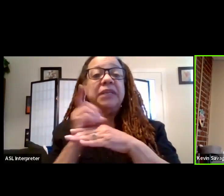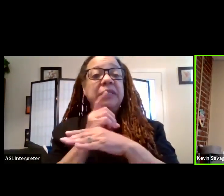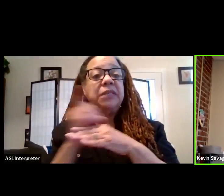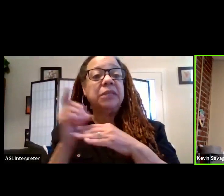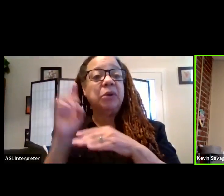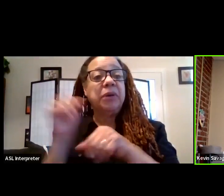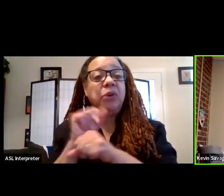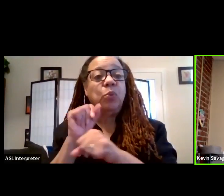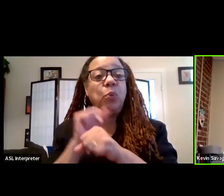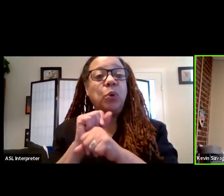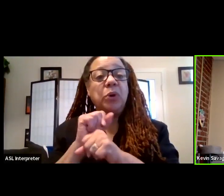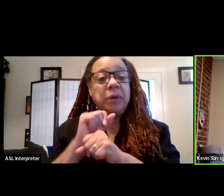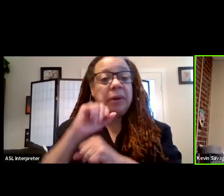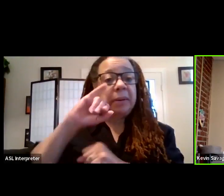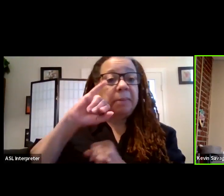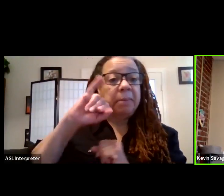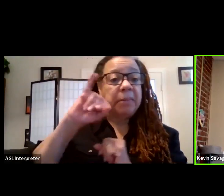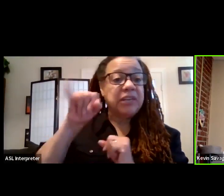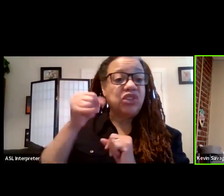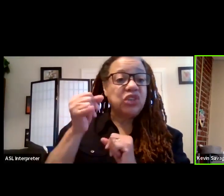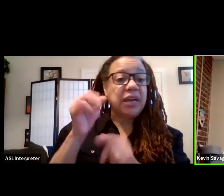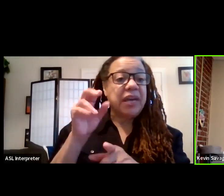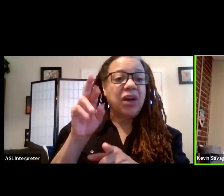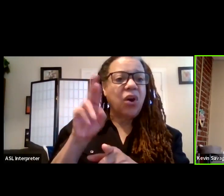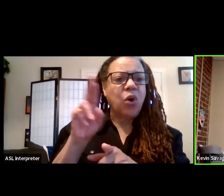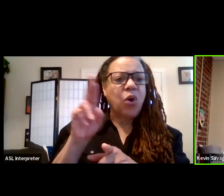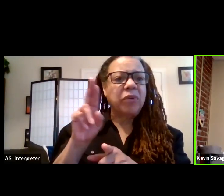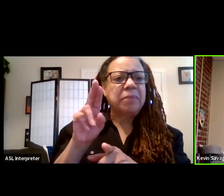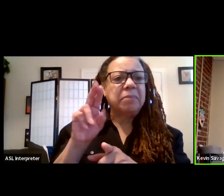by Jay McKay, who is here to give us an employment update.